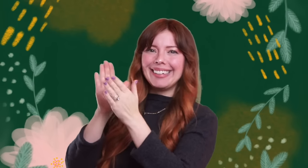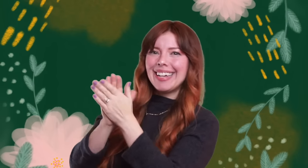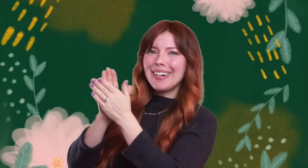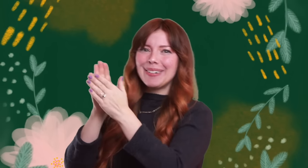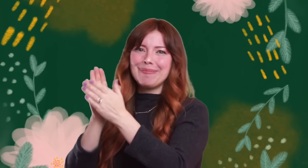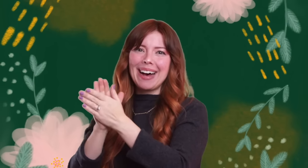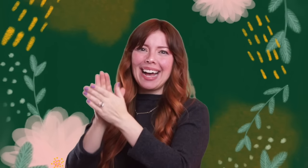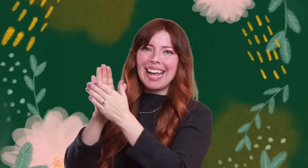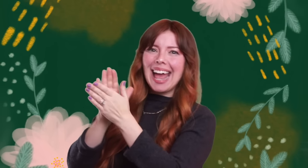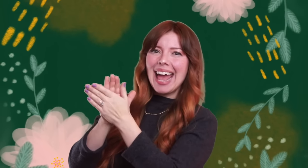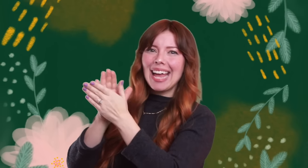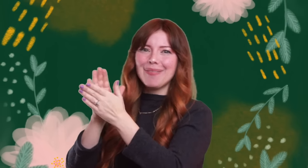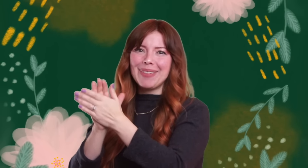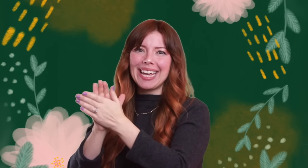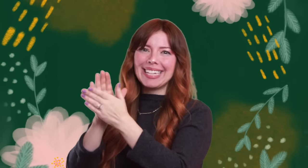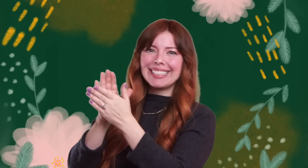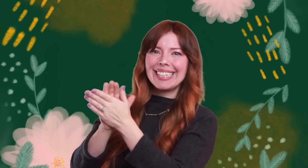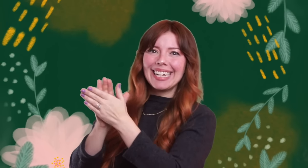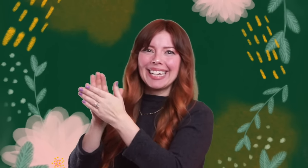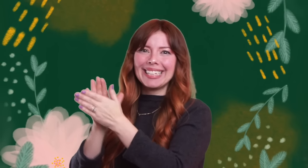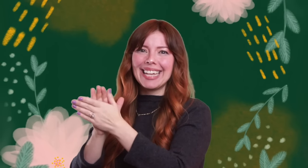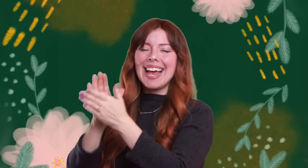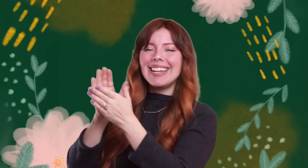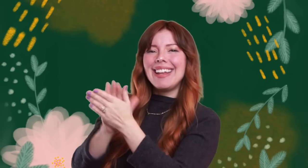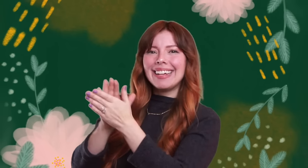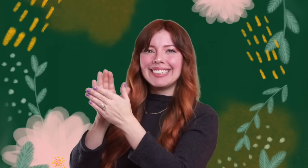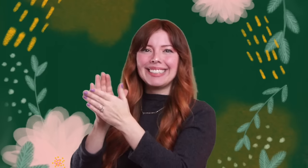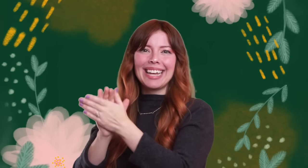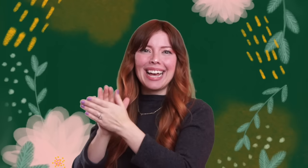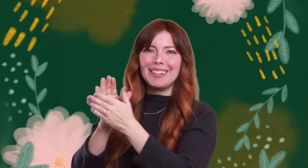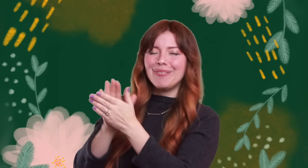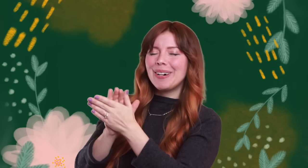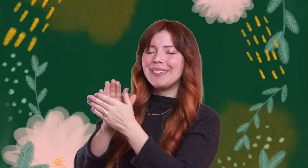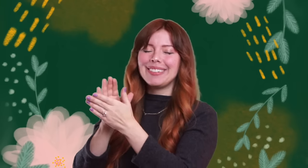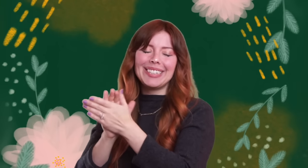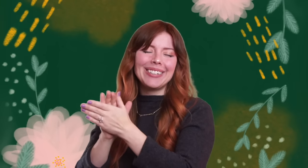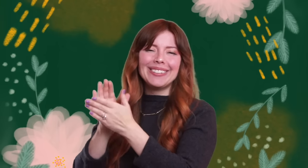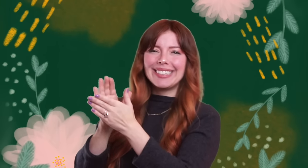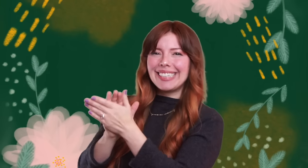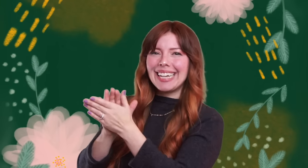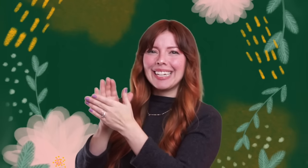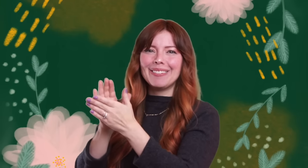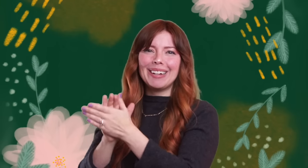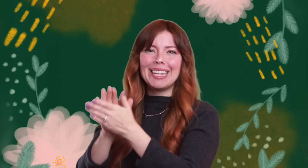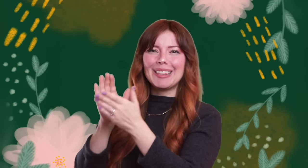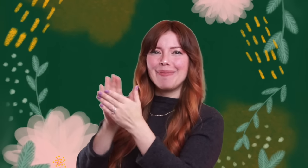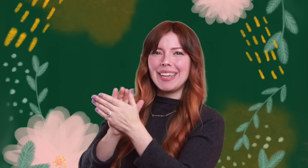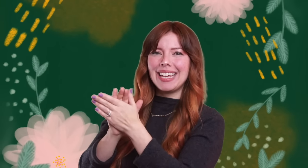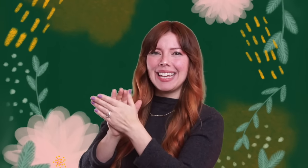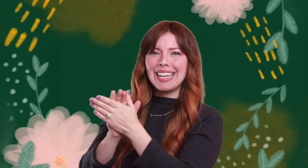know my ABCs. Next time, won't you sing with me?